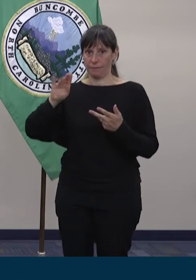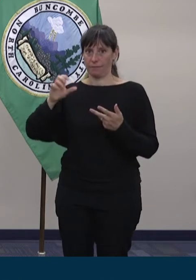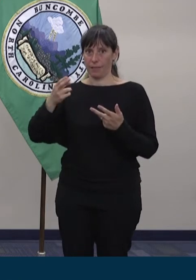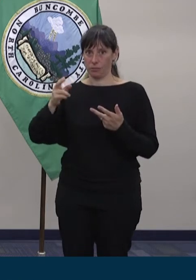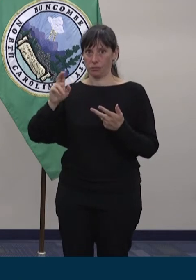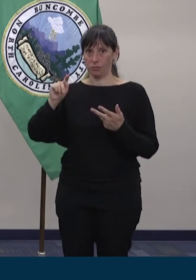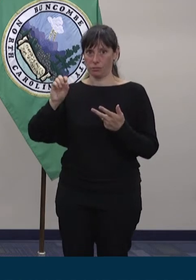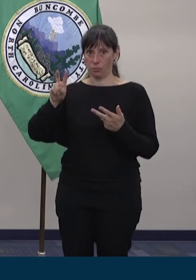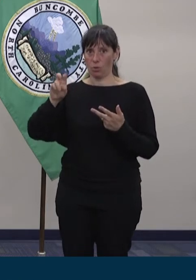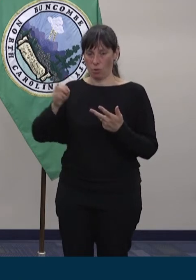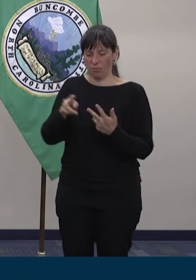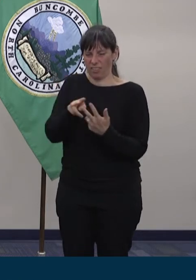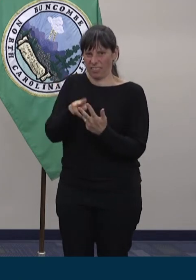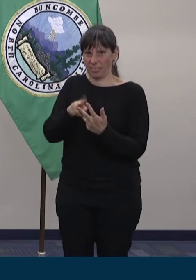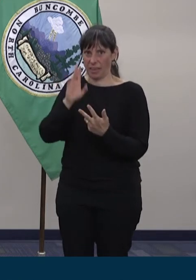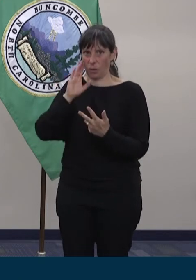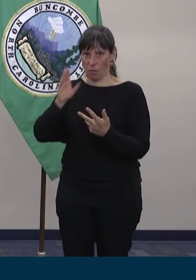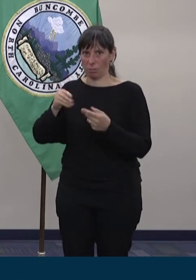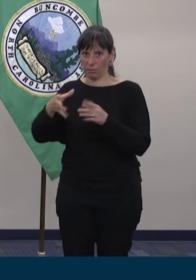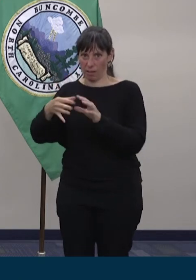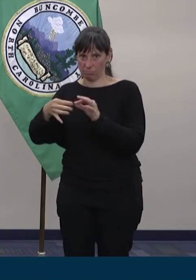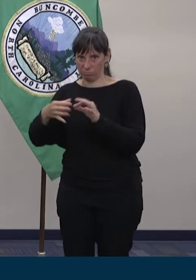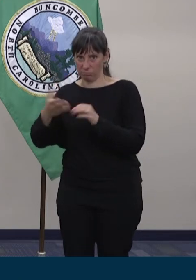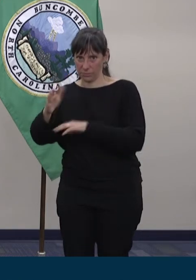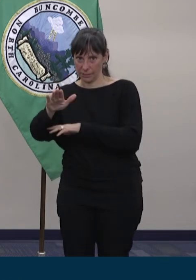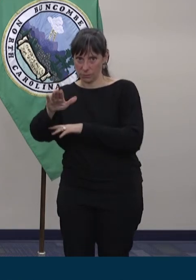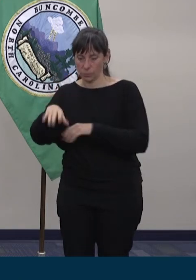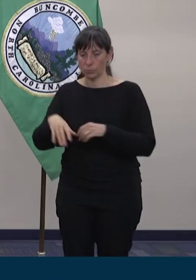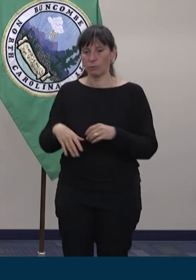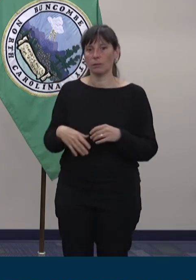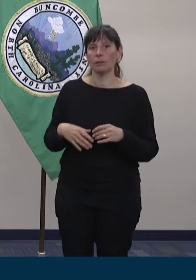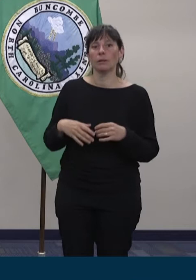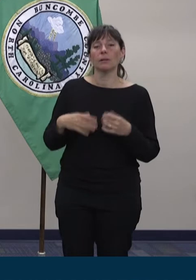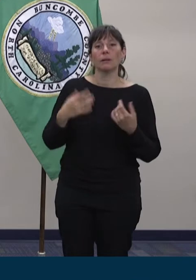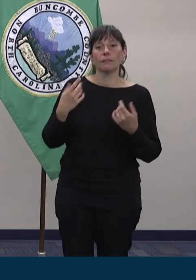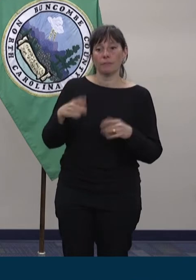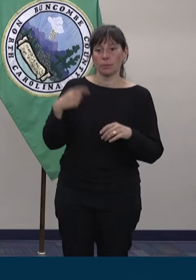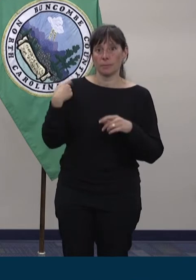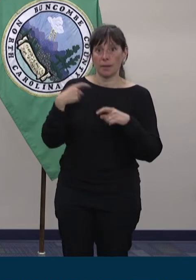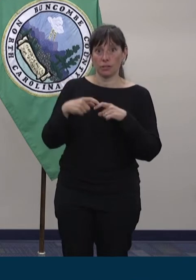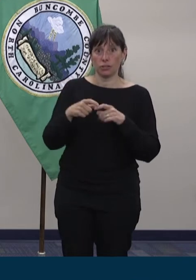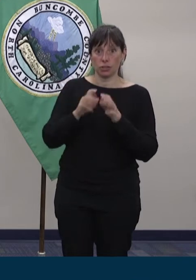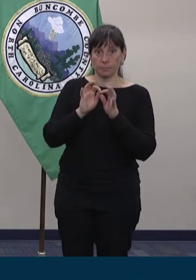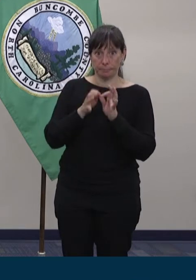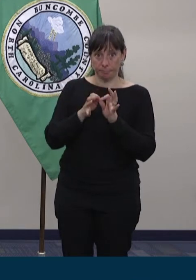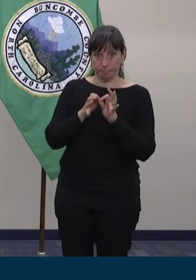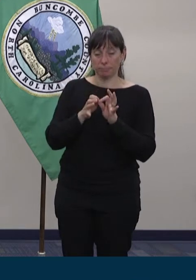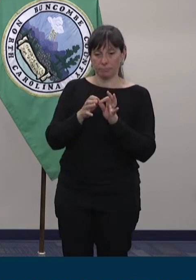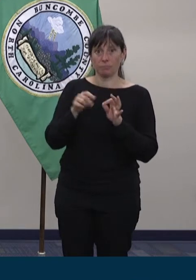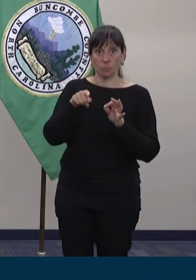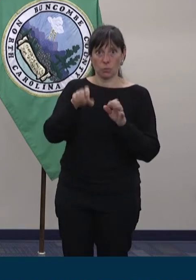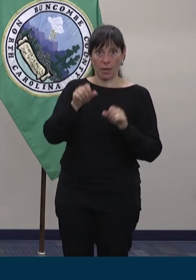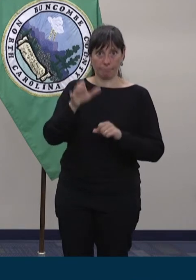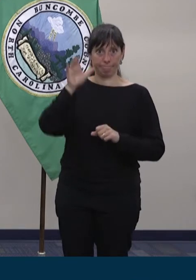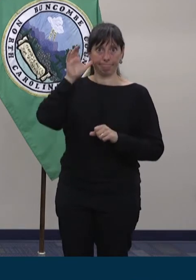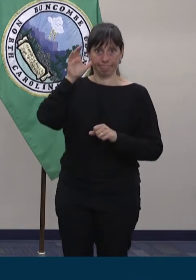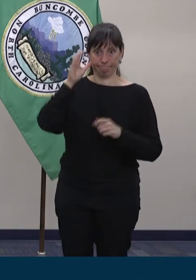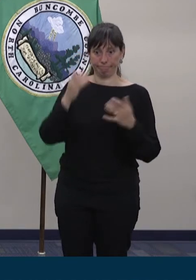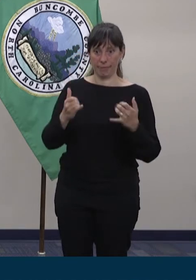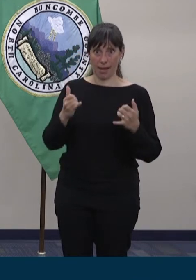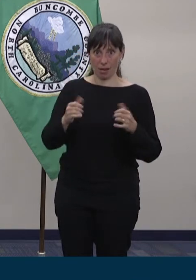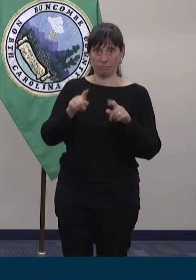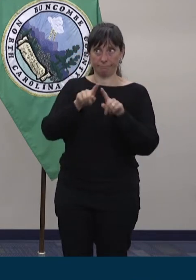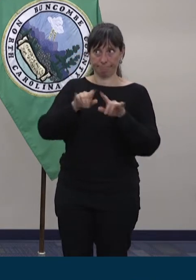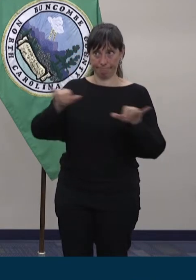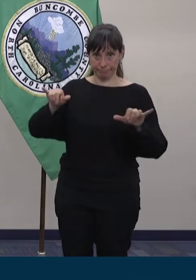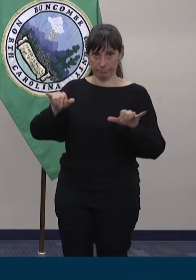shortly. To reach our Spanish-speaking audiences, this Community Update is also available in real time in